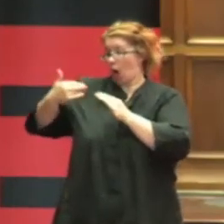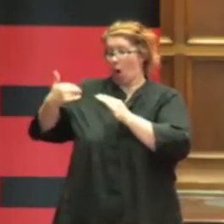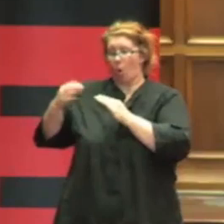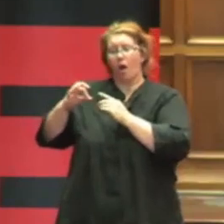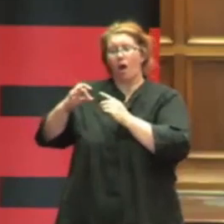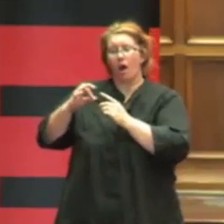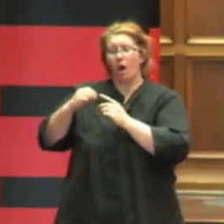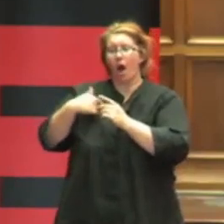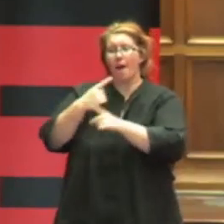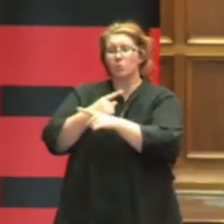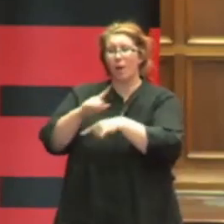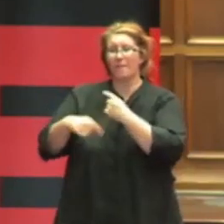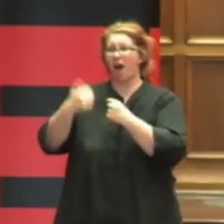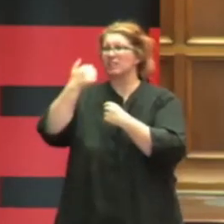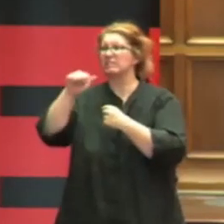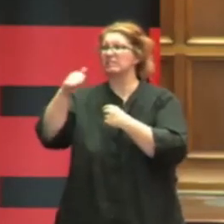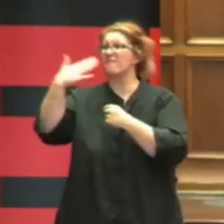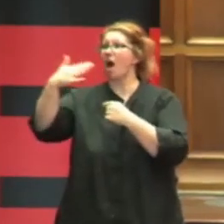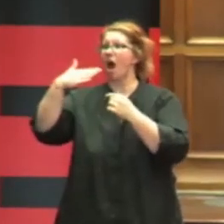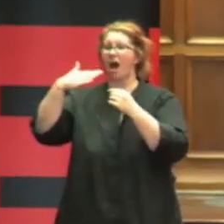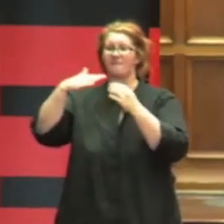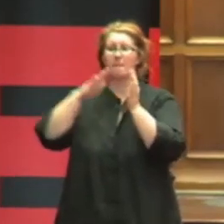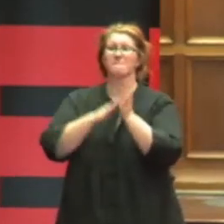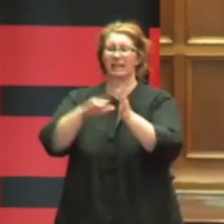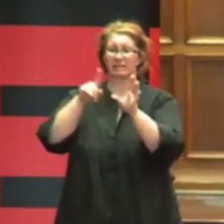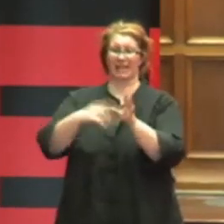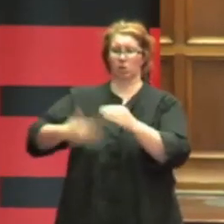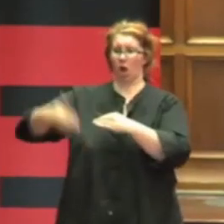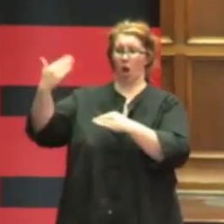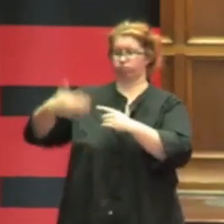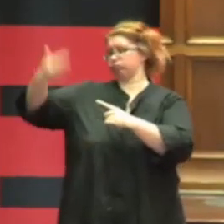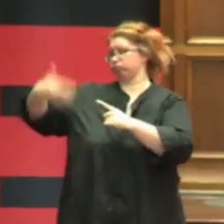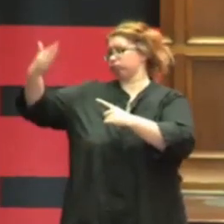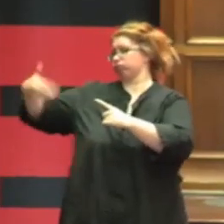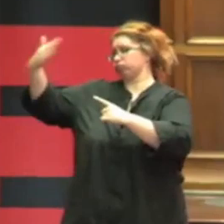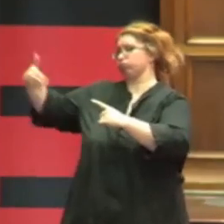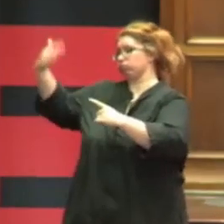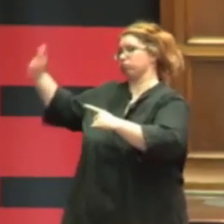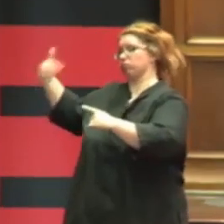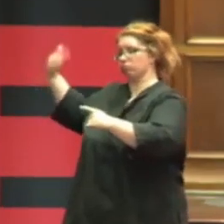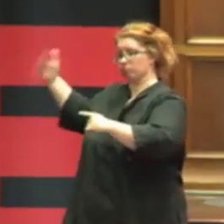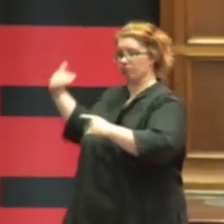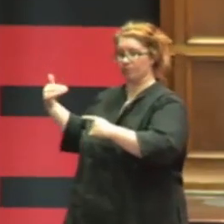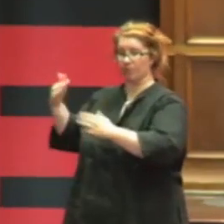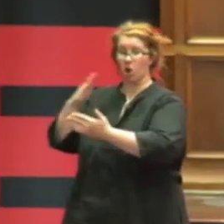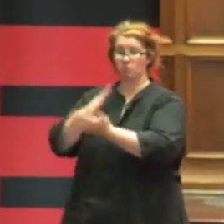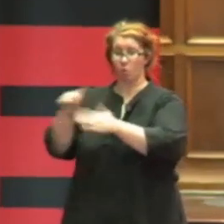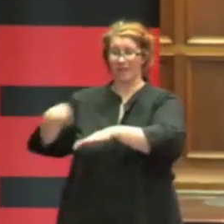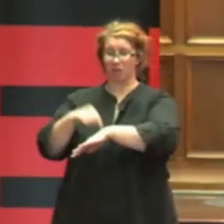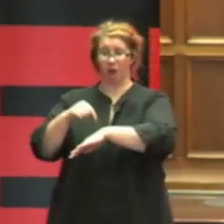events 65 million years ago or 550 million years ago. Time scales that are